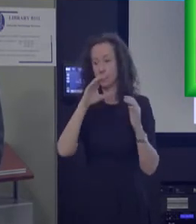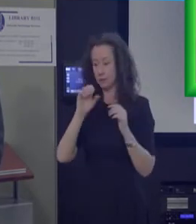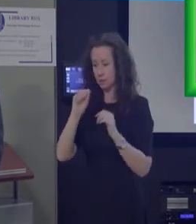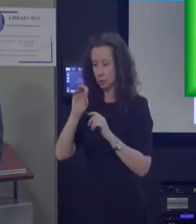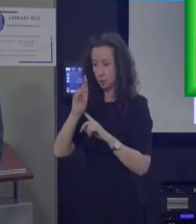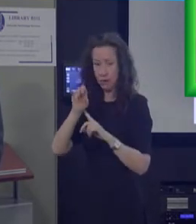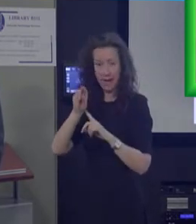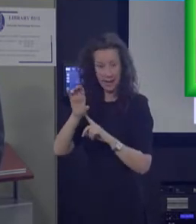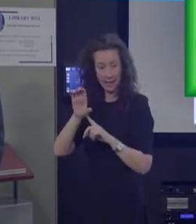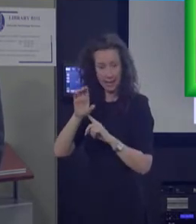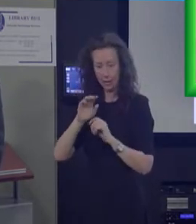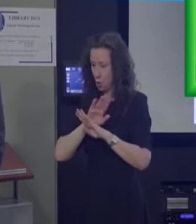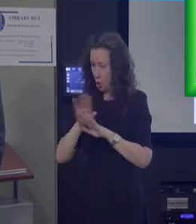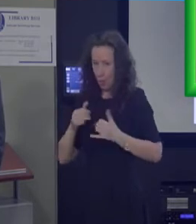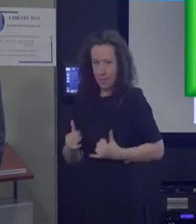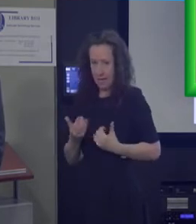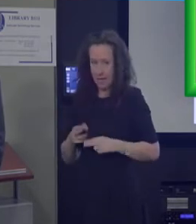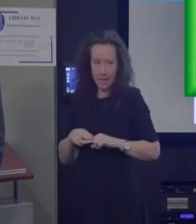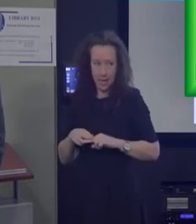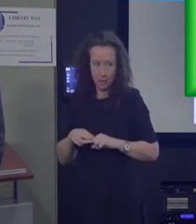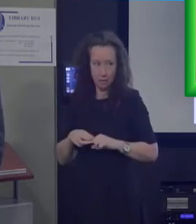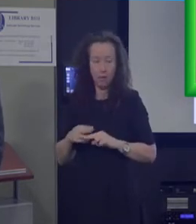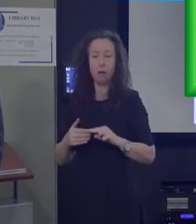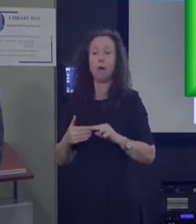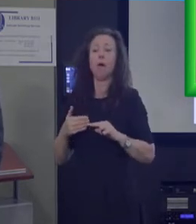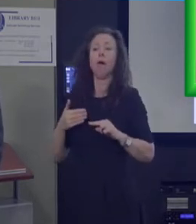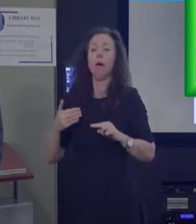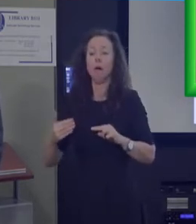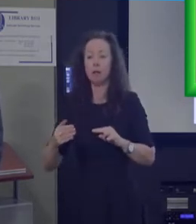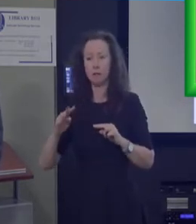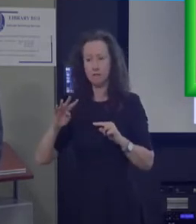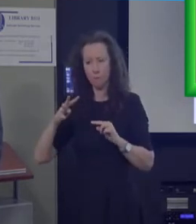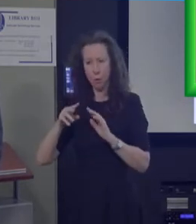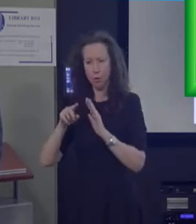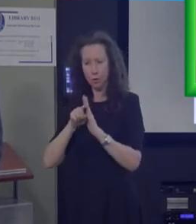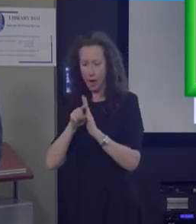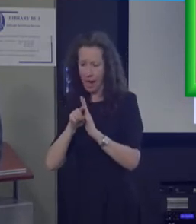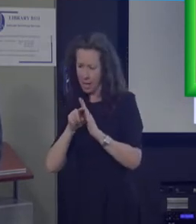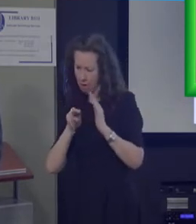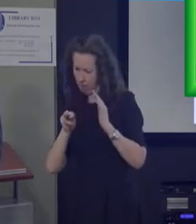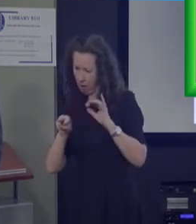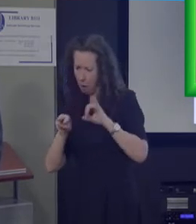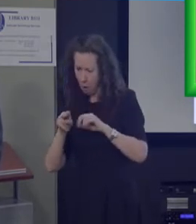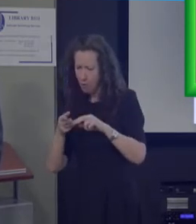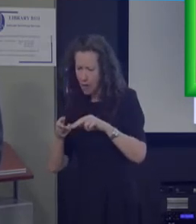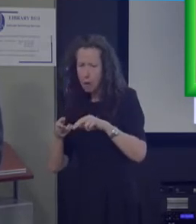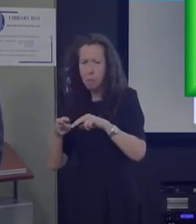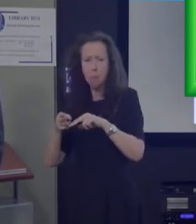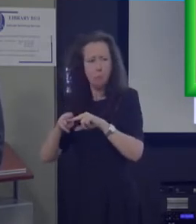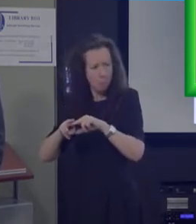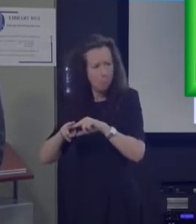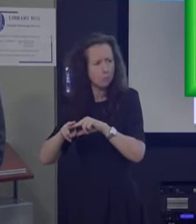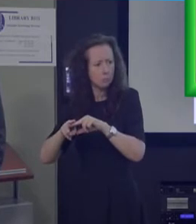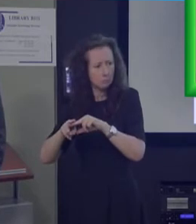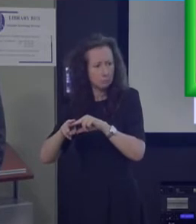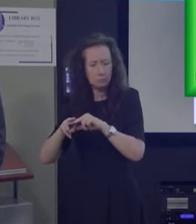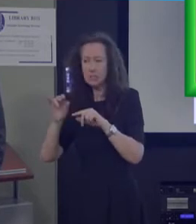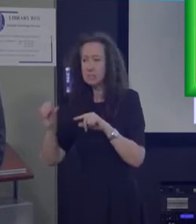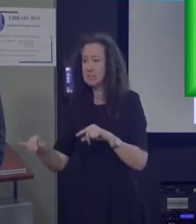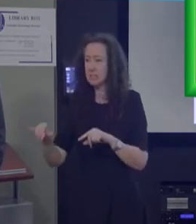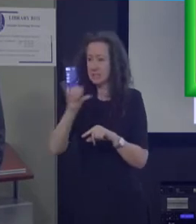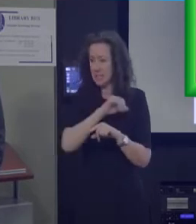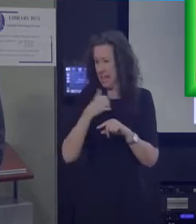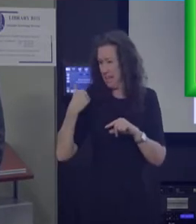4th graders do slowly start to pick it up, just as we saw in the earlier study on